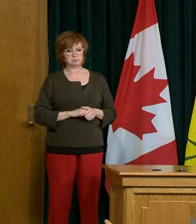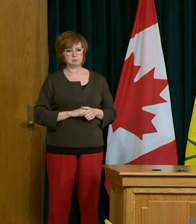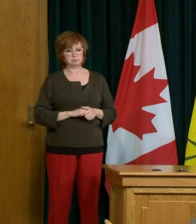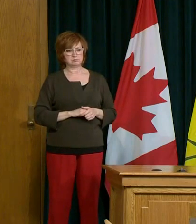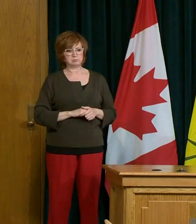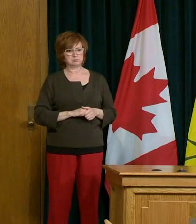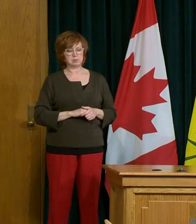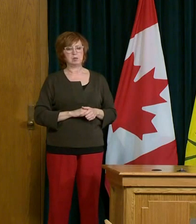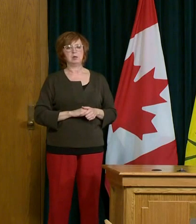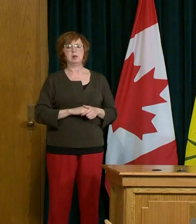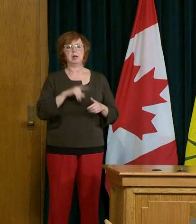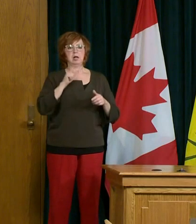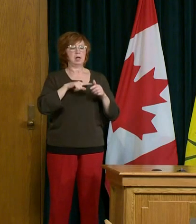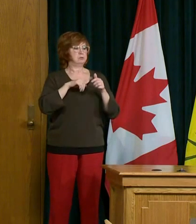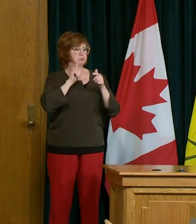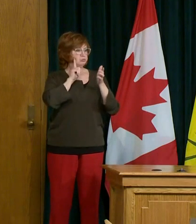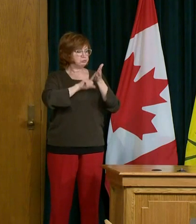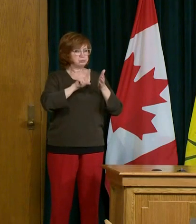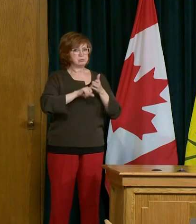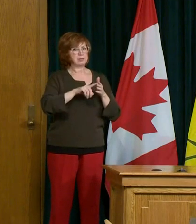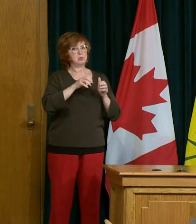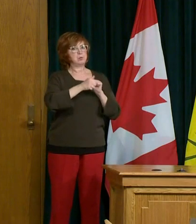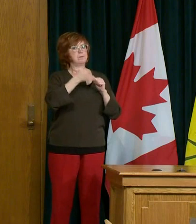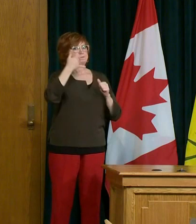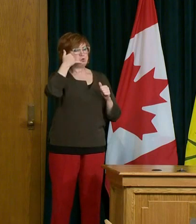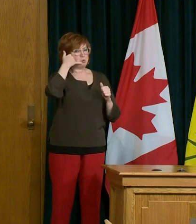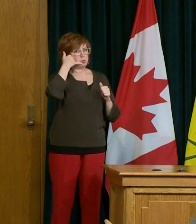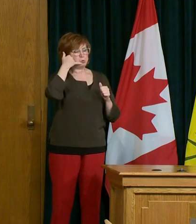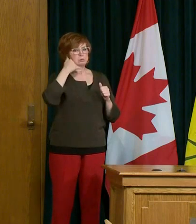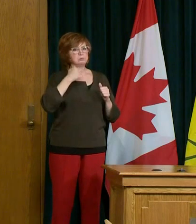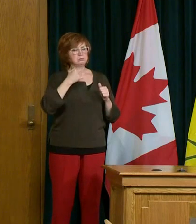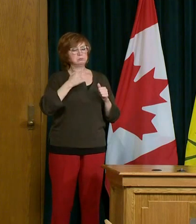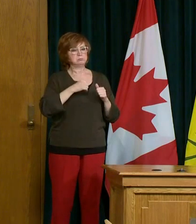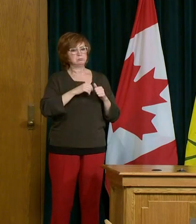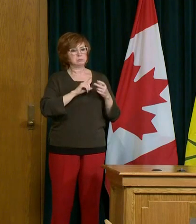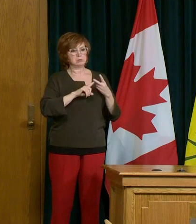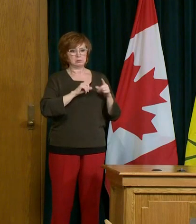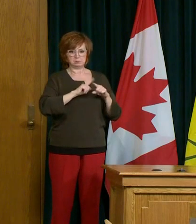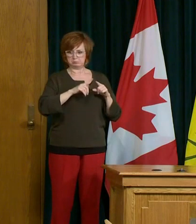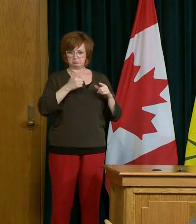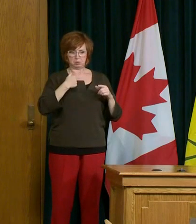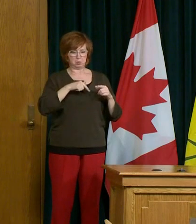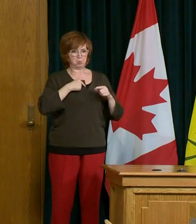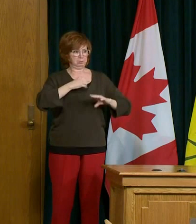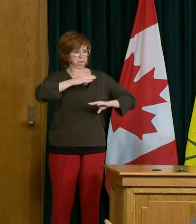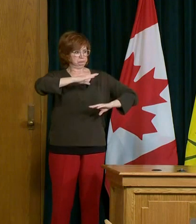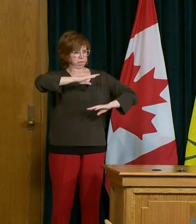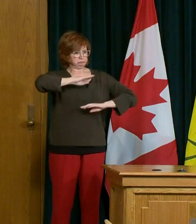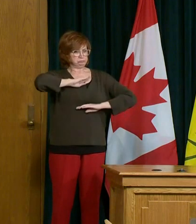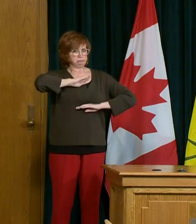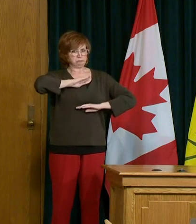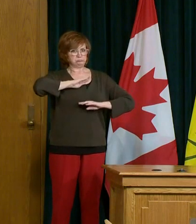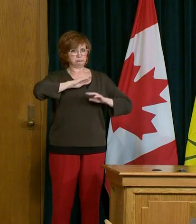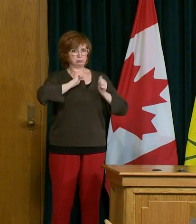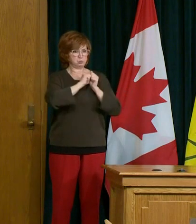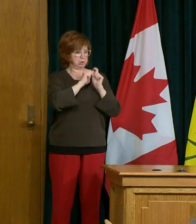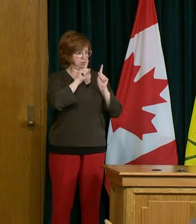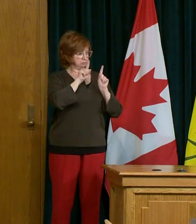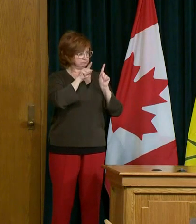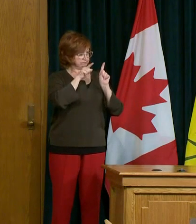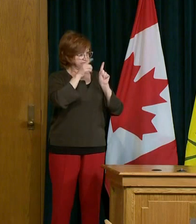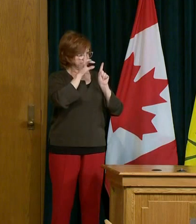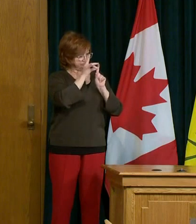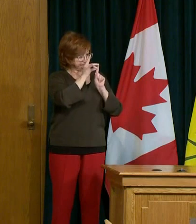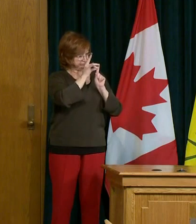very, very happy with our results to date with respect to contact tracing and believe that we're actually doing a very good job